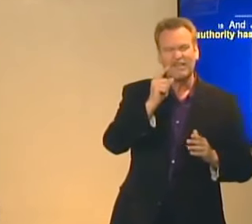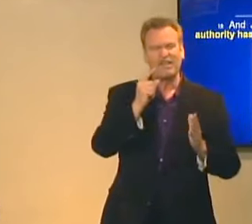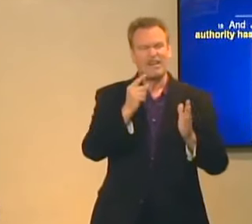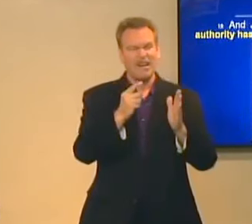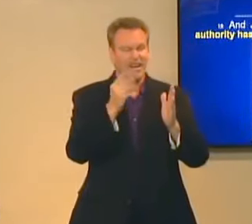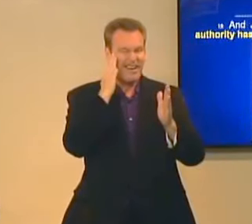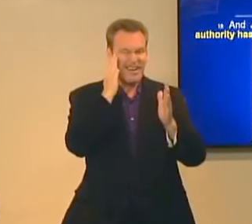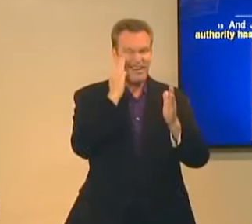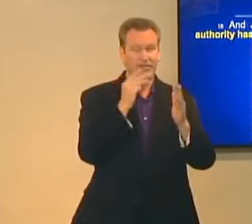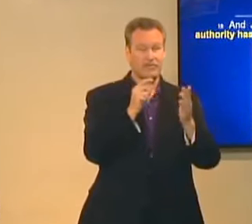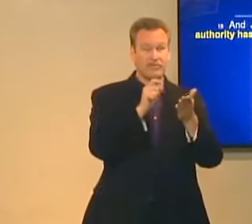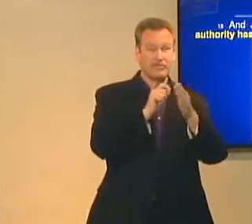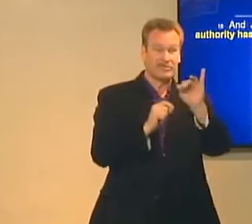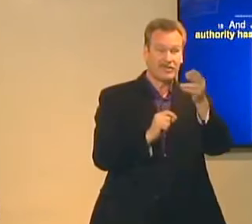Something slightly different.